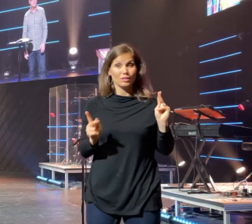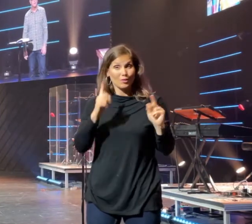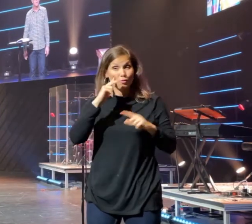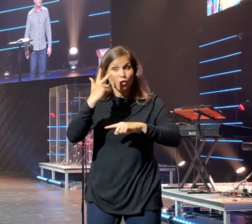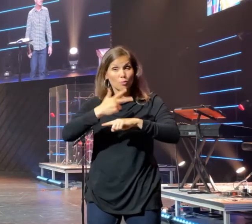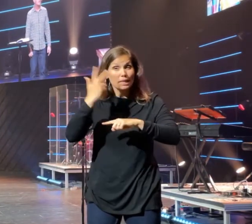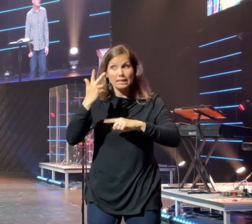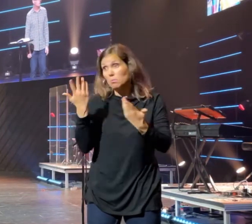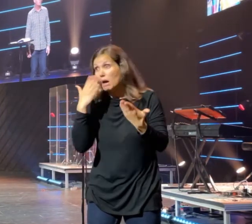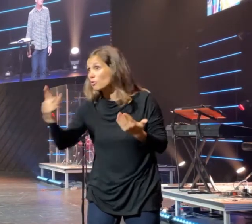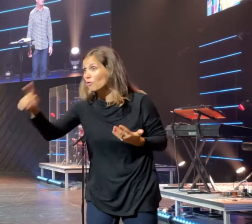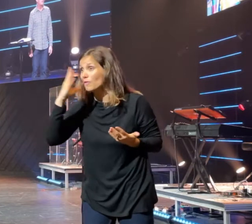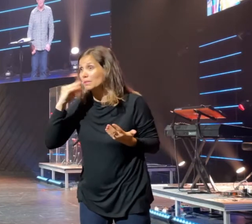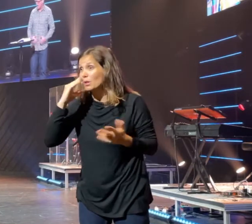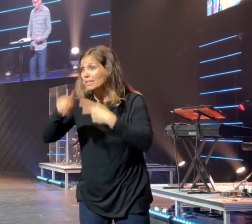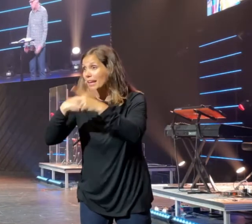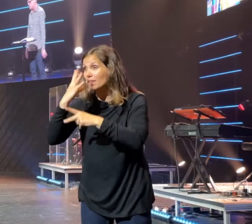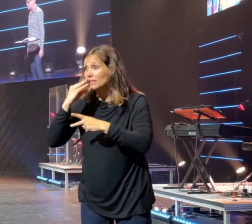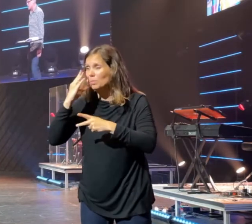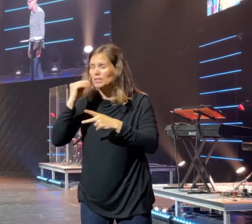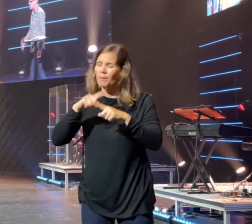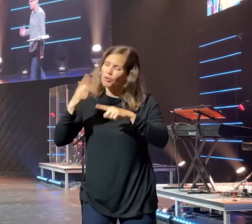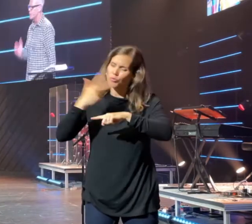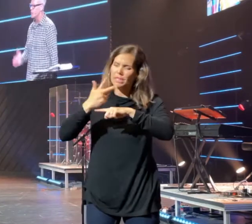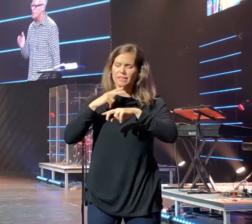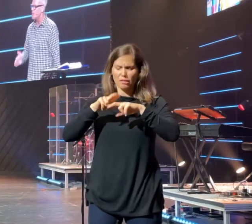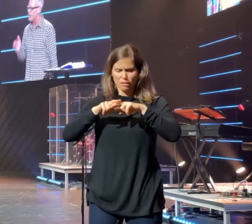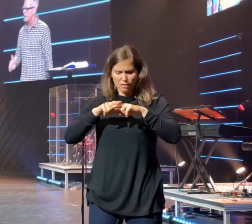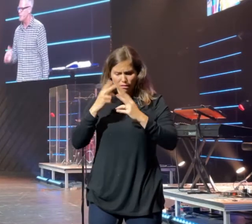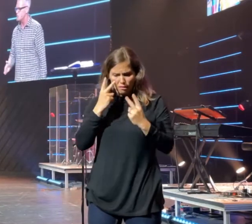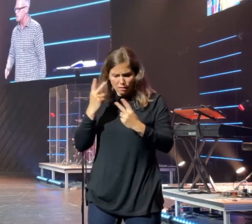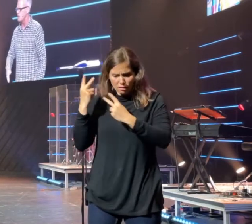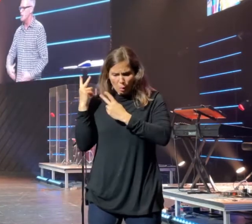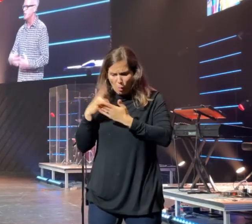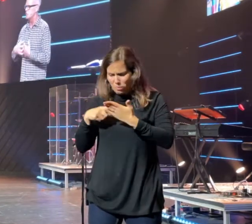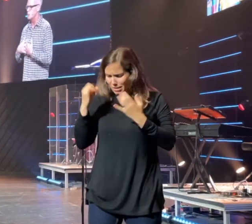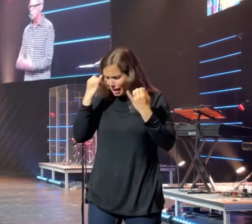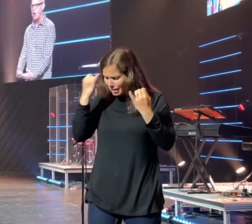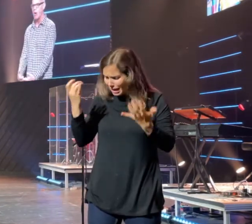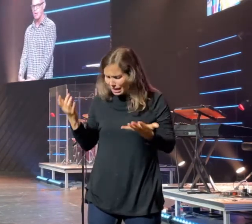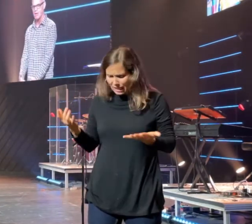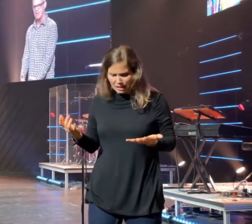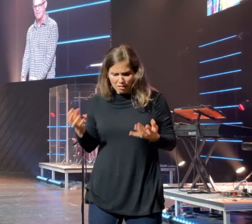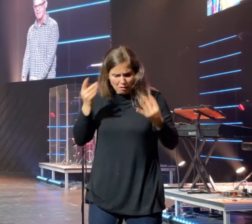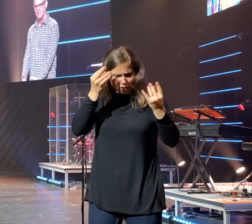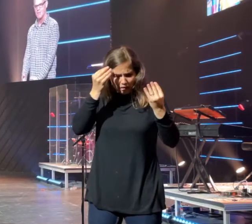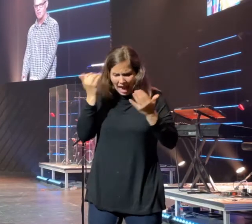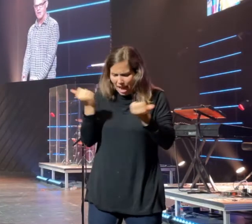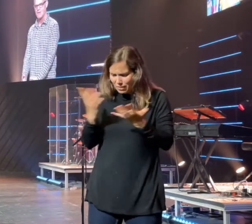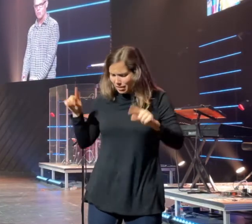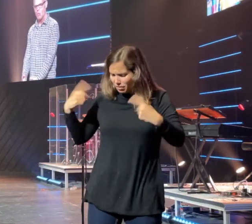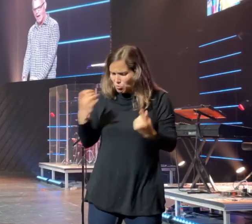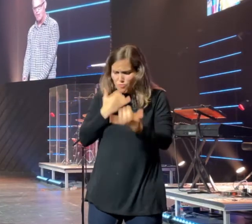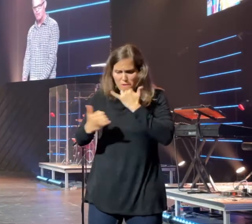where you said, what in the world was I thinking? How did I get here? Everything my life has been about has been wrong.